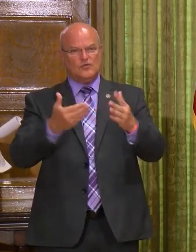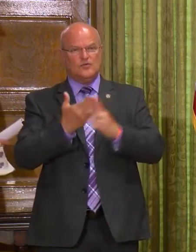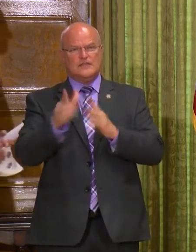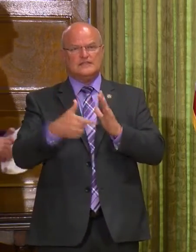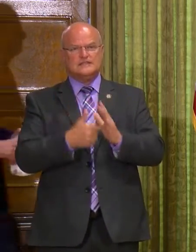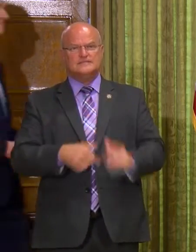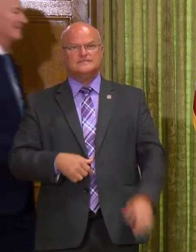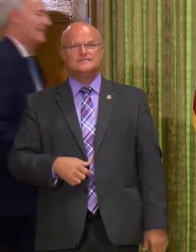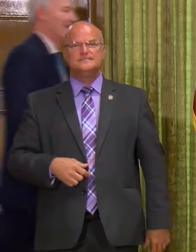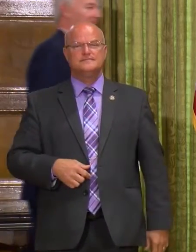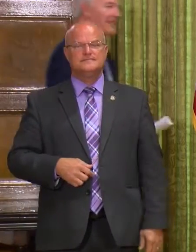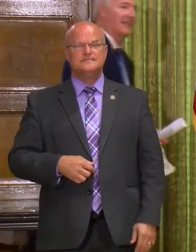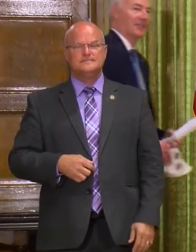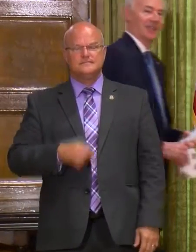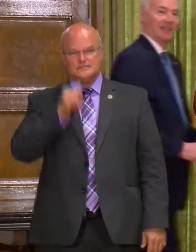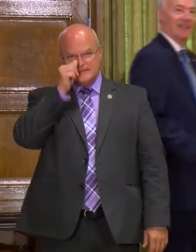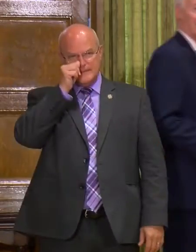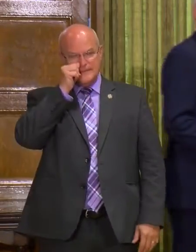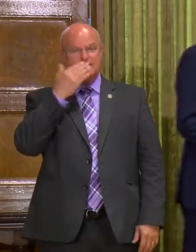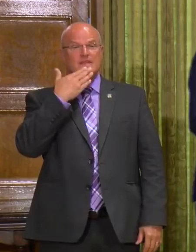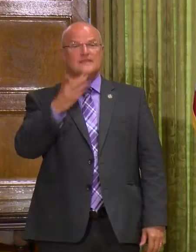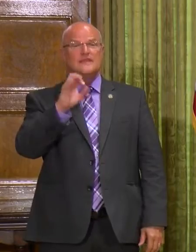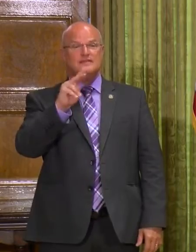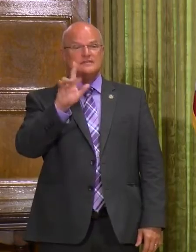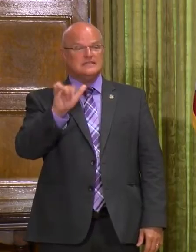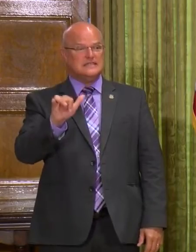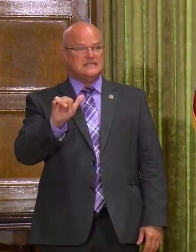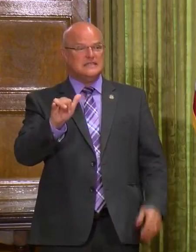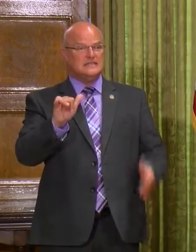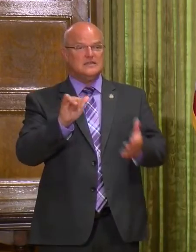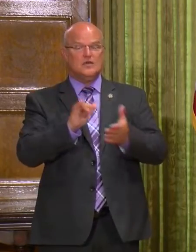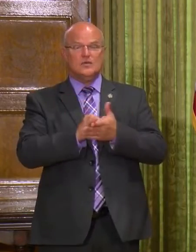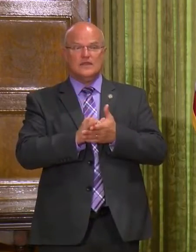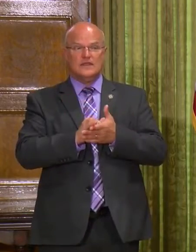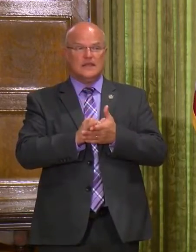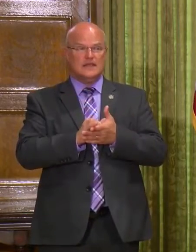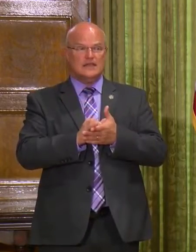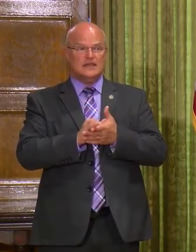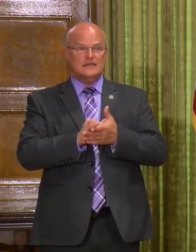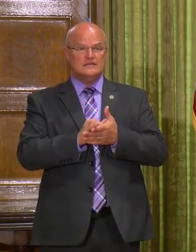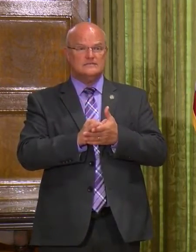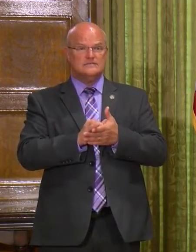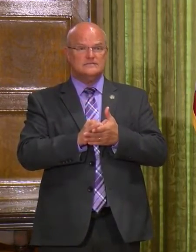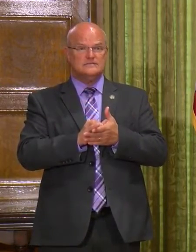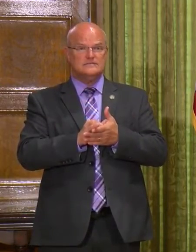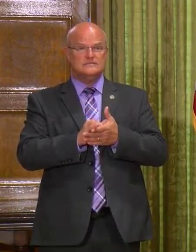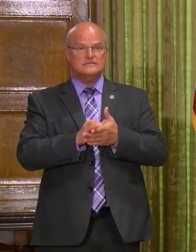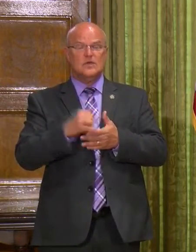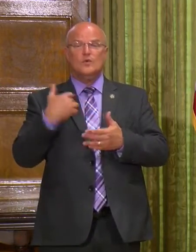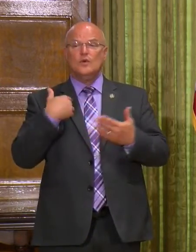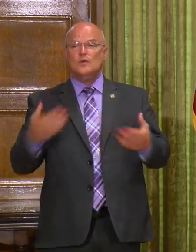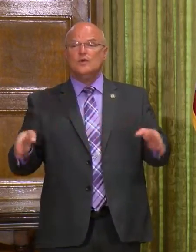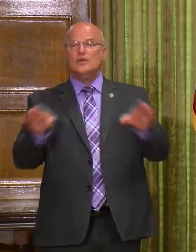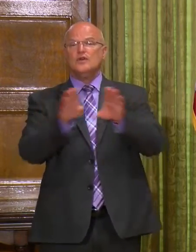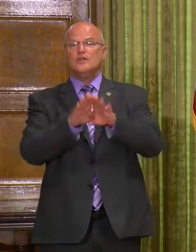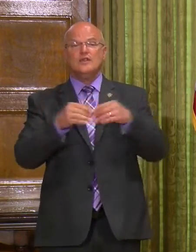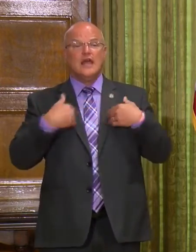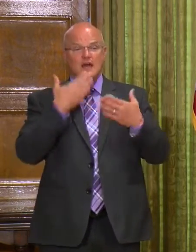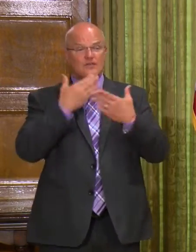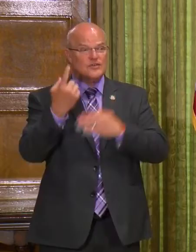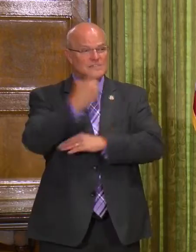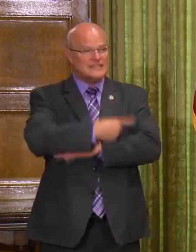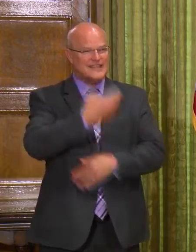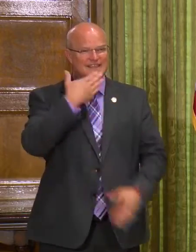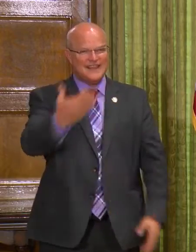this. Thank you, Cindy. And with that, we will conclude it, and you all have a great